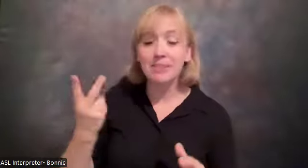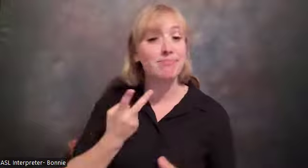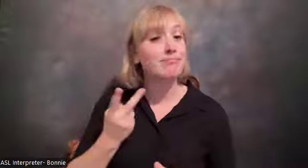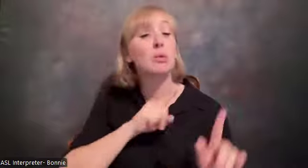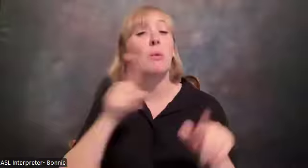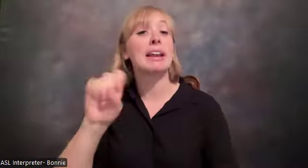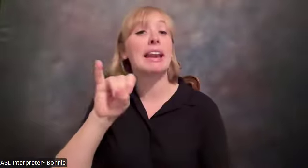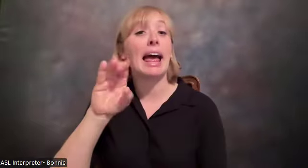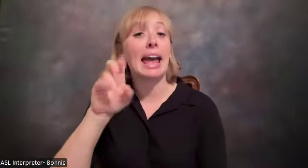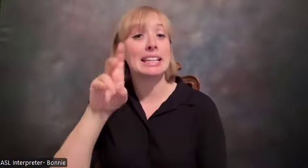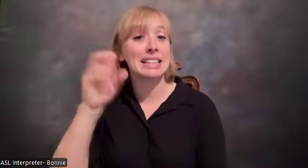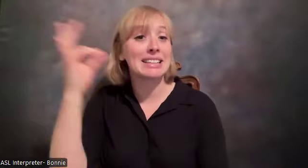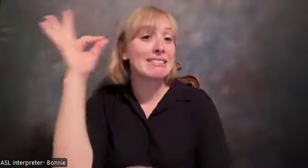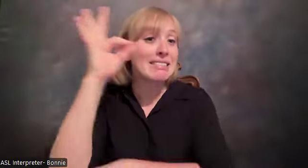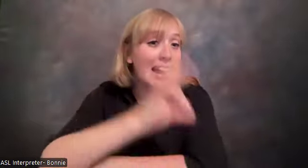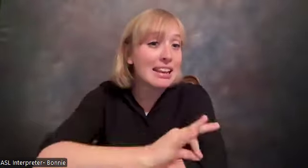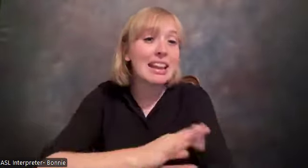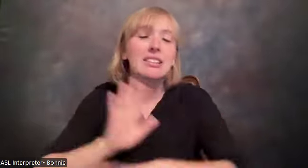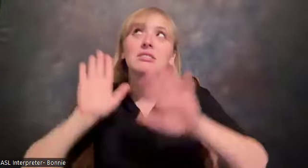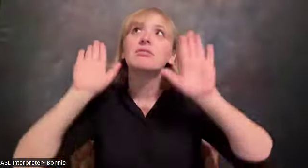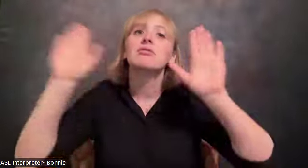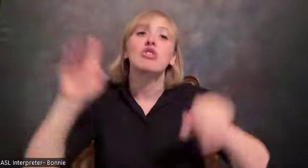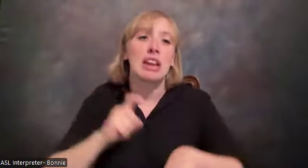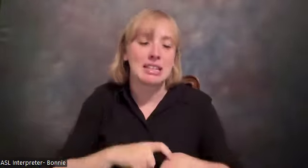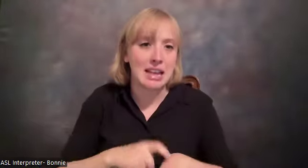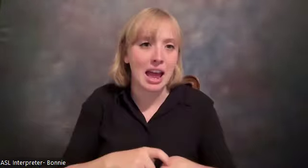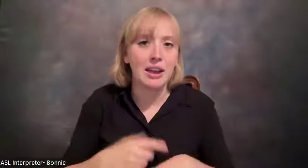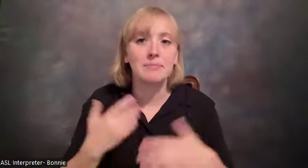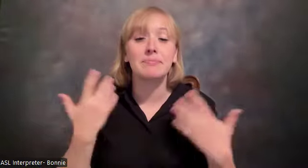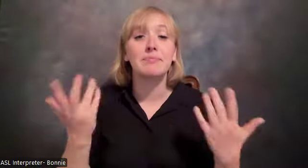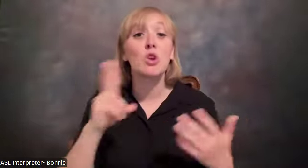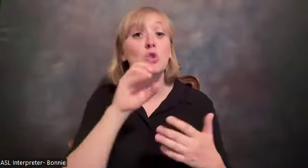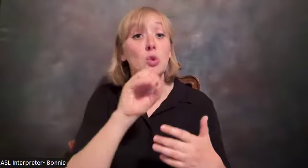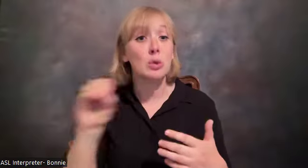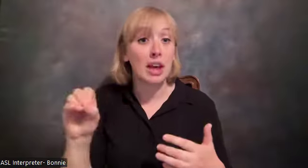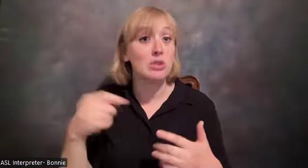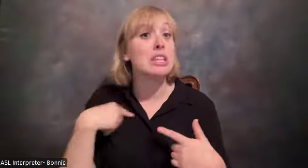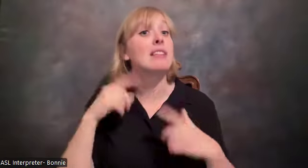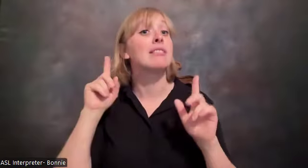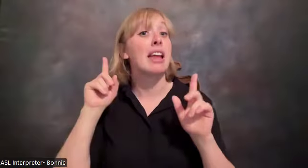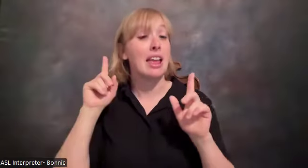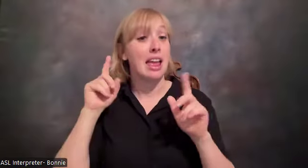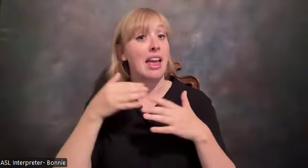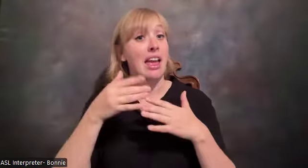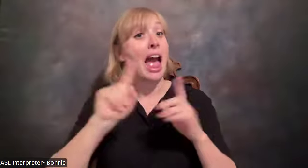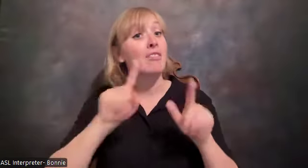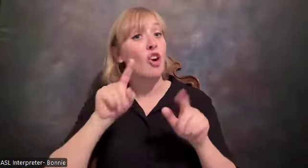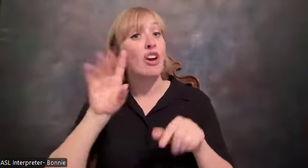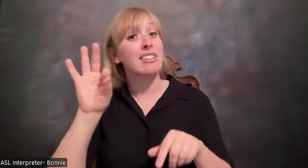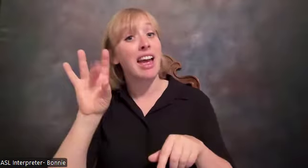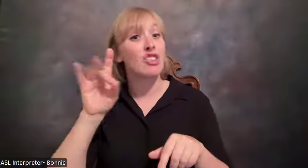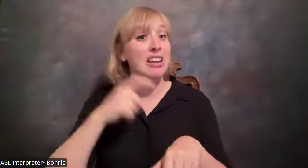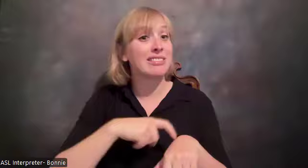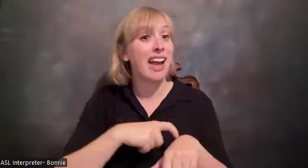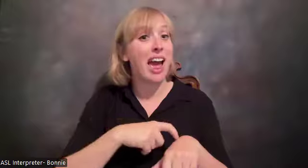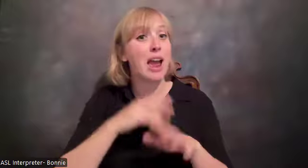for 9 days, had a spectacular time. As a result of that trip in 2000, I've actually been back to Iceland about 8 or 9 times since then, but that's beside